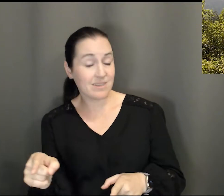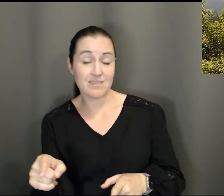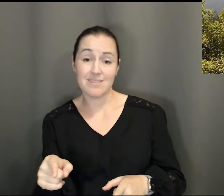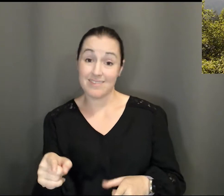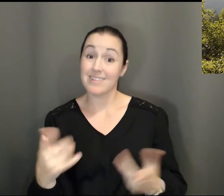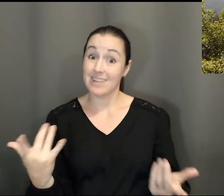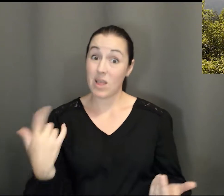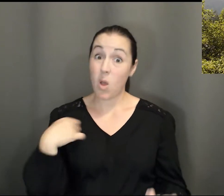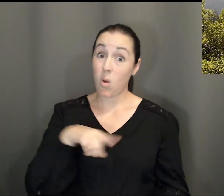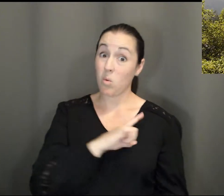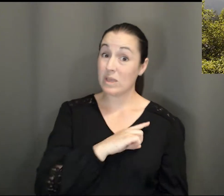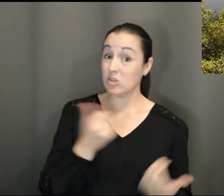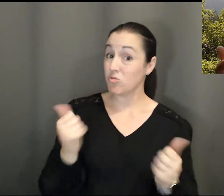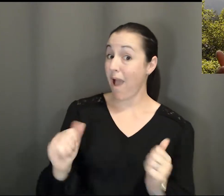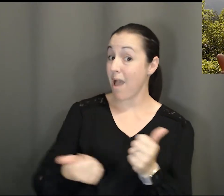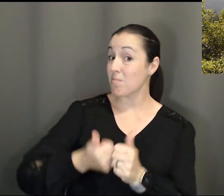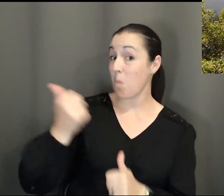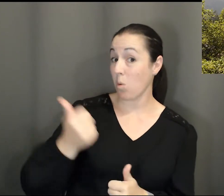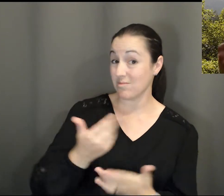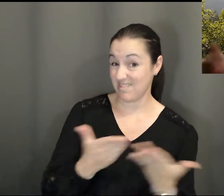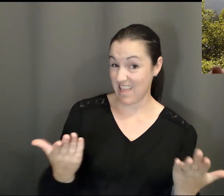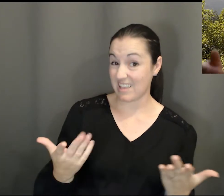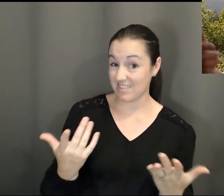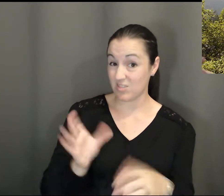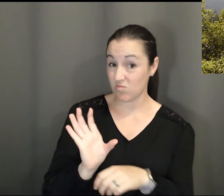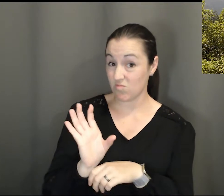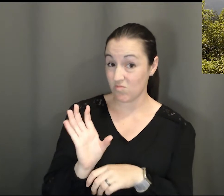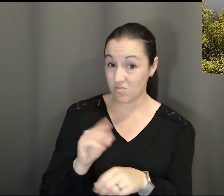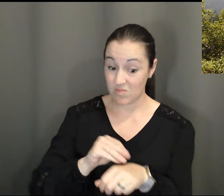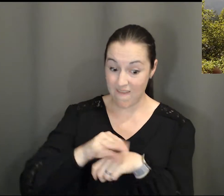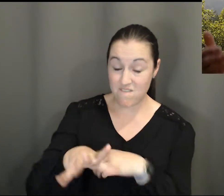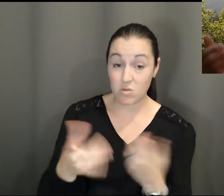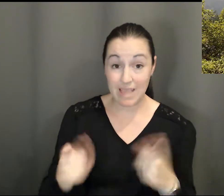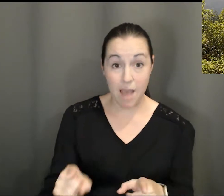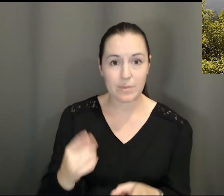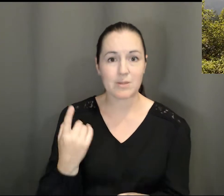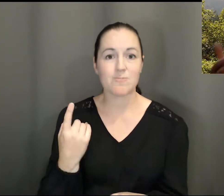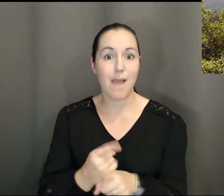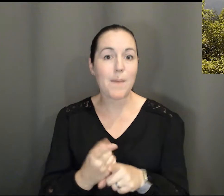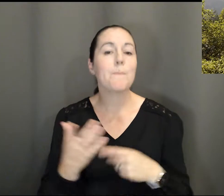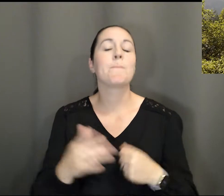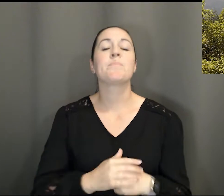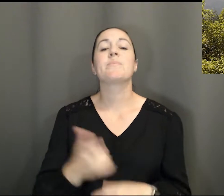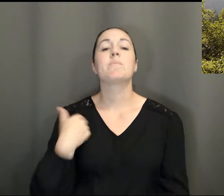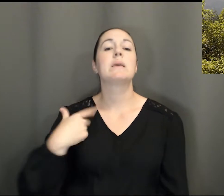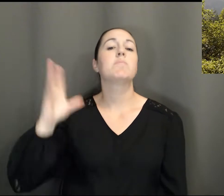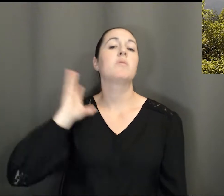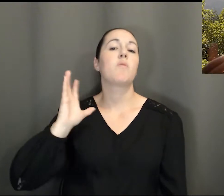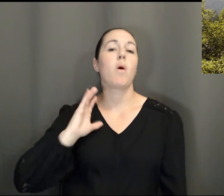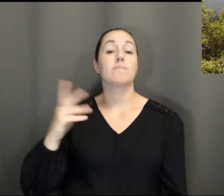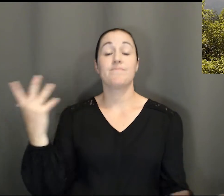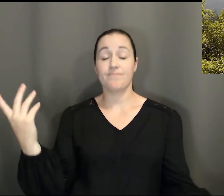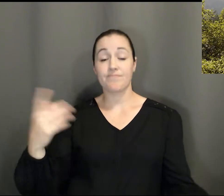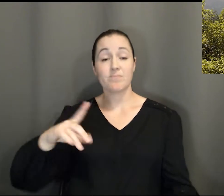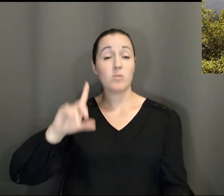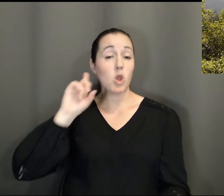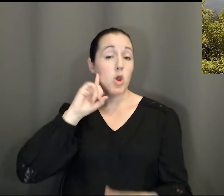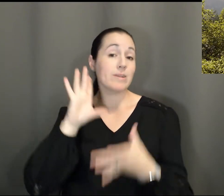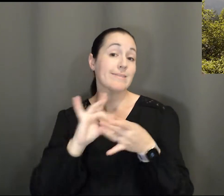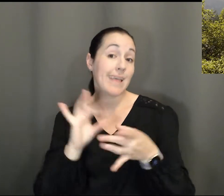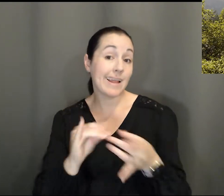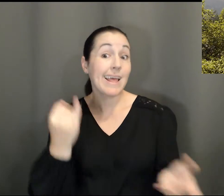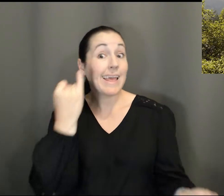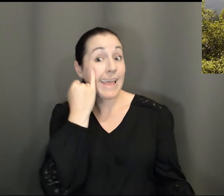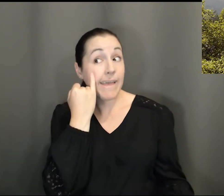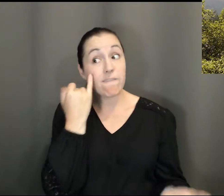be, it's, go ahead and say it, up to me. If it's to be, it's up to me. And the truth is, I think that we're